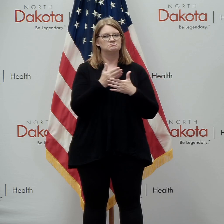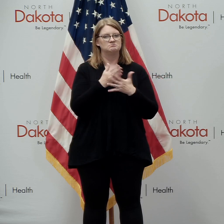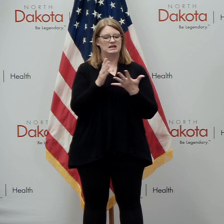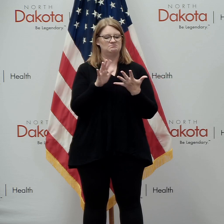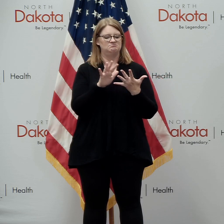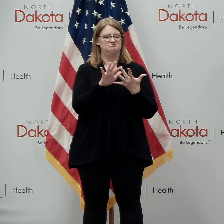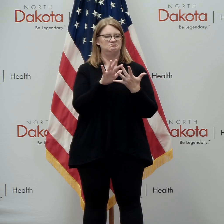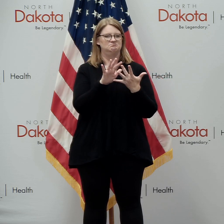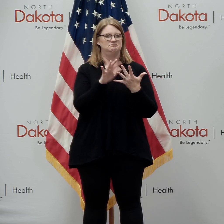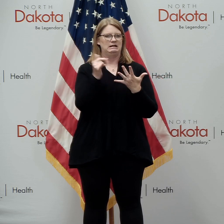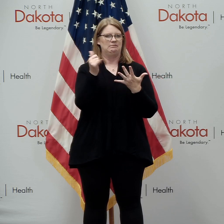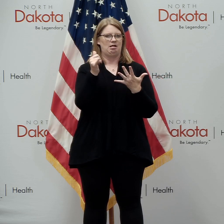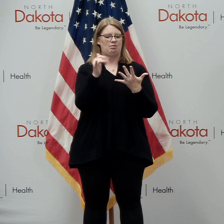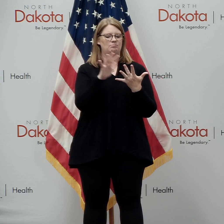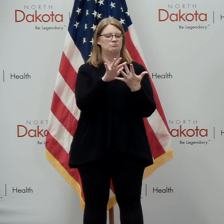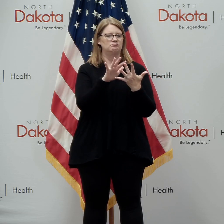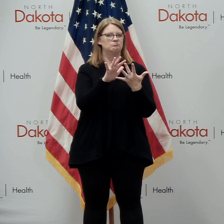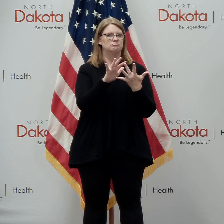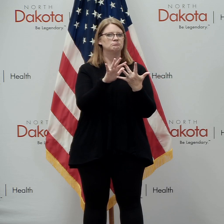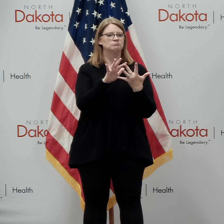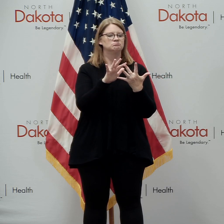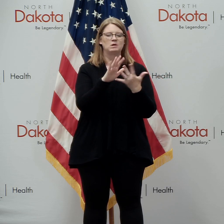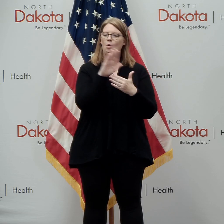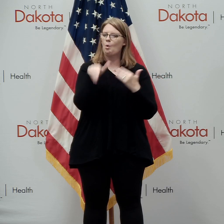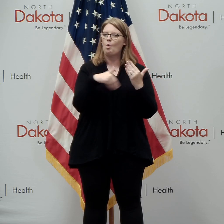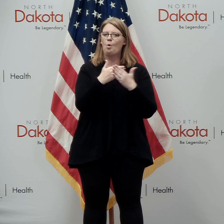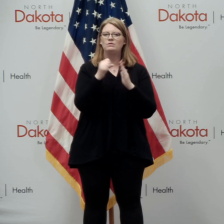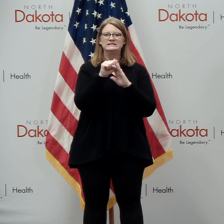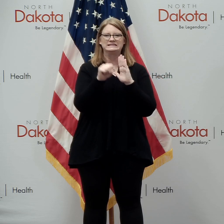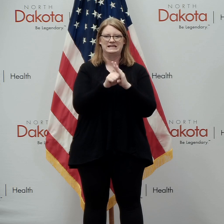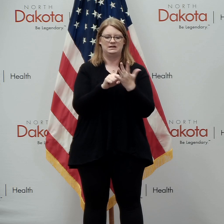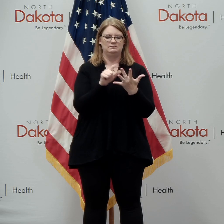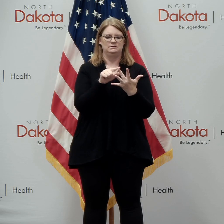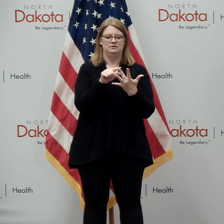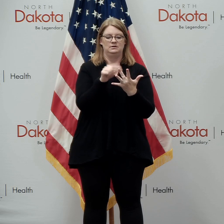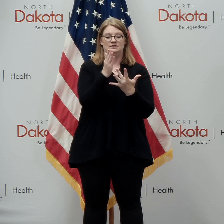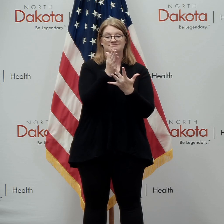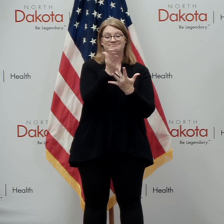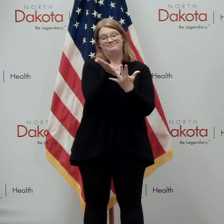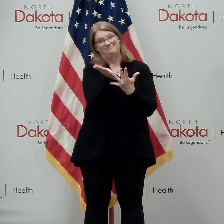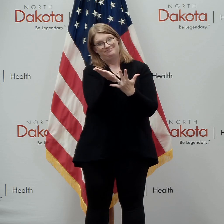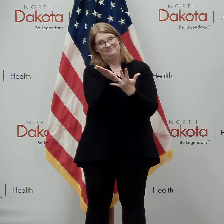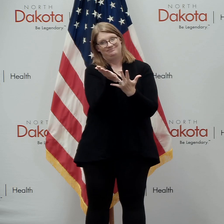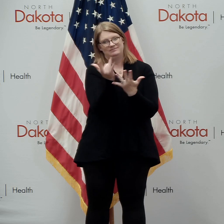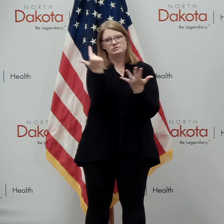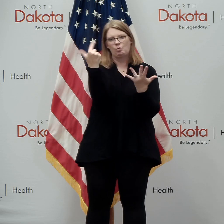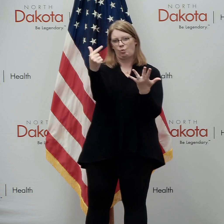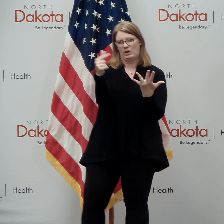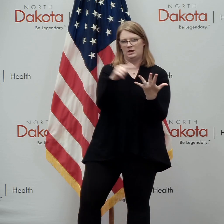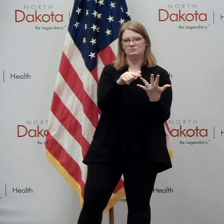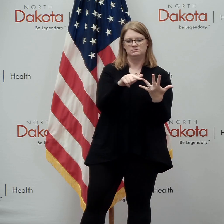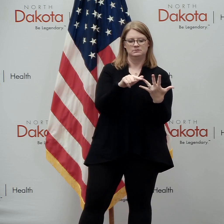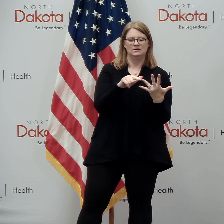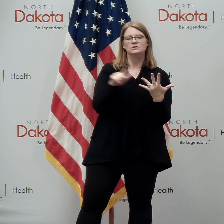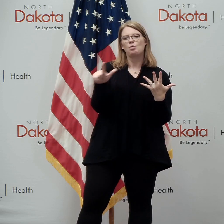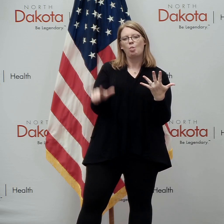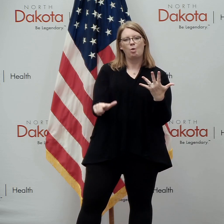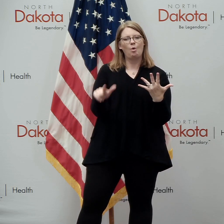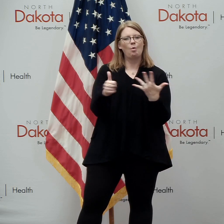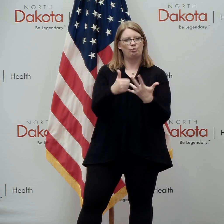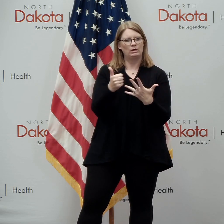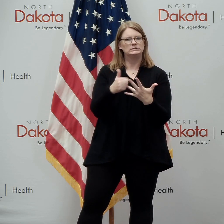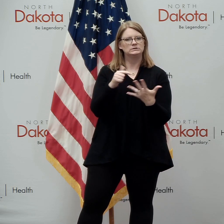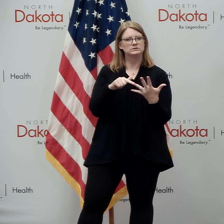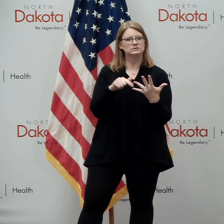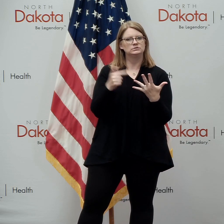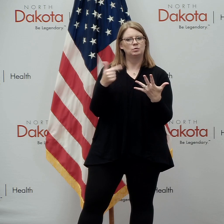yellow risk level, we took the whole state to the green level, which is the low risk level.